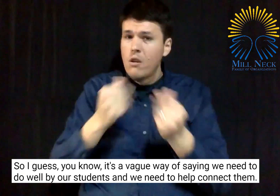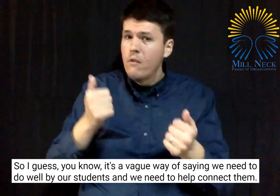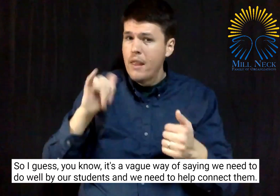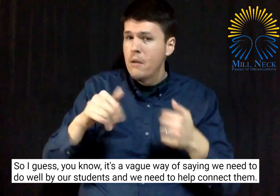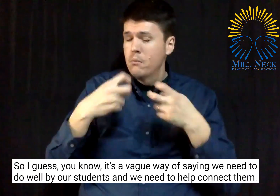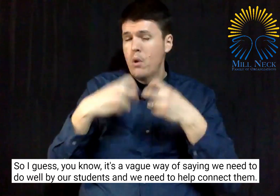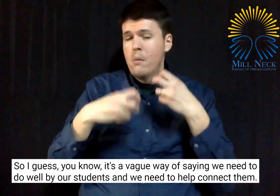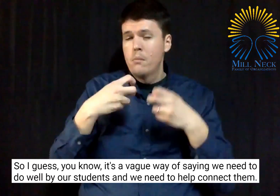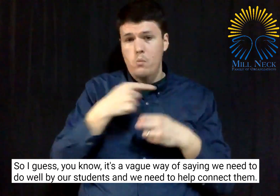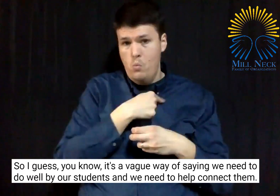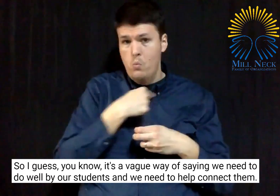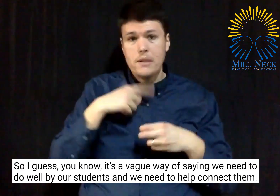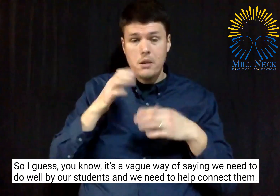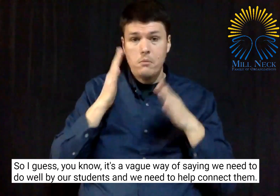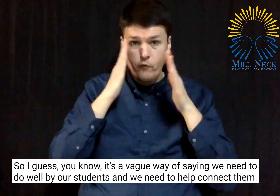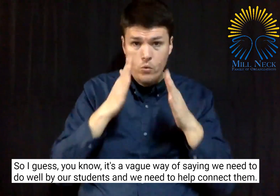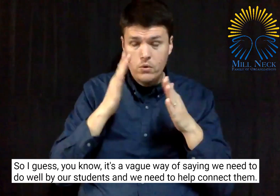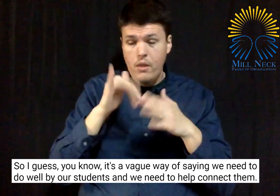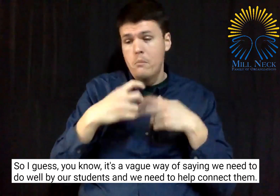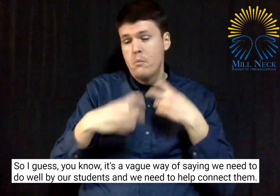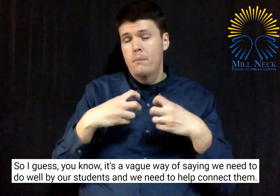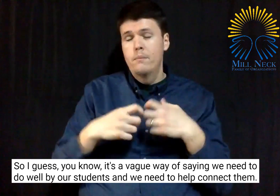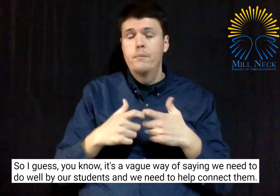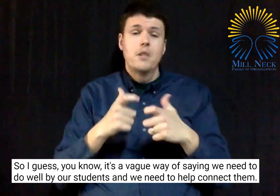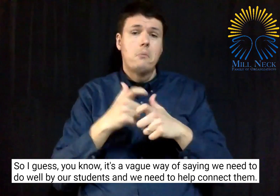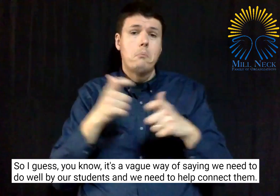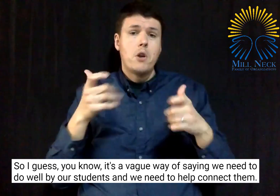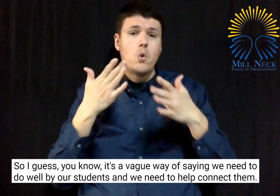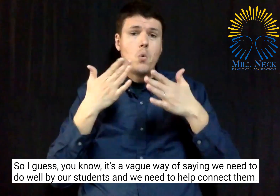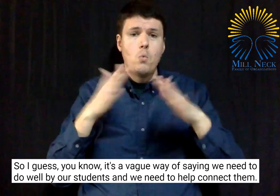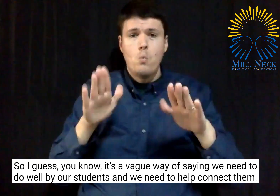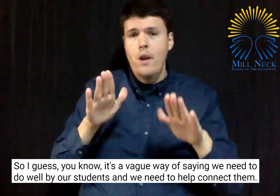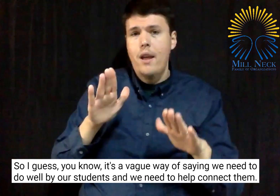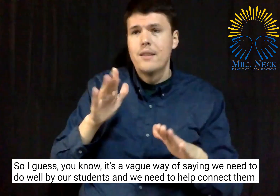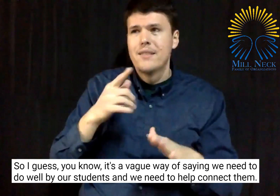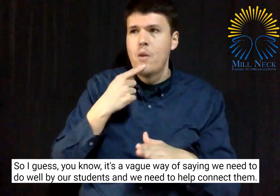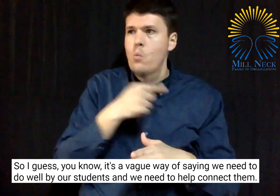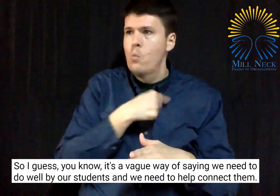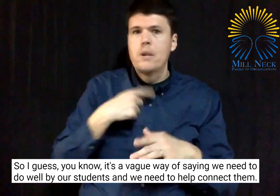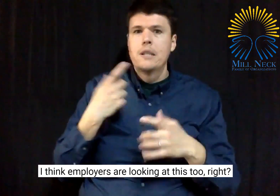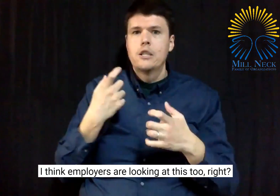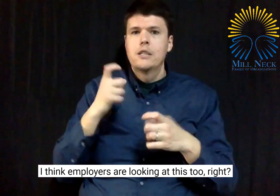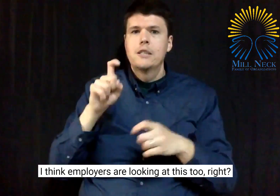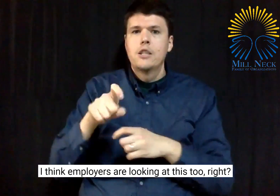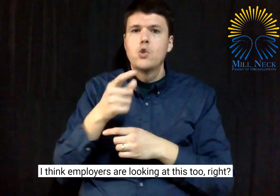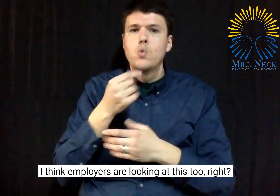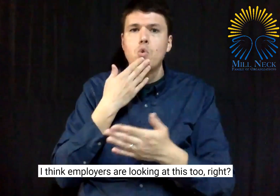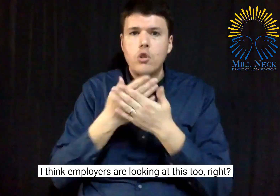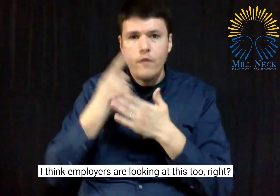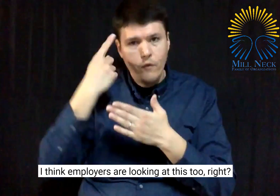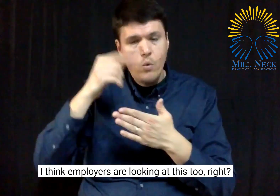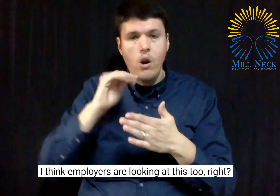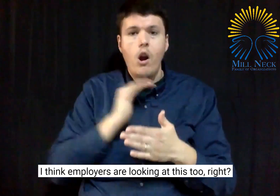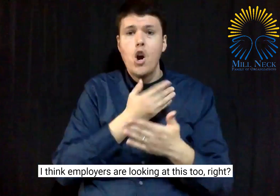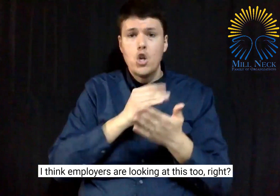guess, it's a vague way of saying we need to do well by our students and we need to help connect them. I think employers are looking at this too, right?